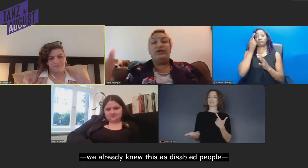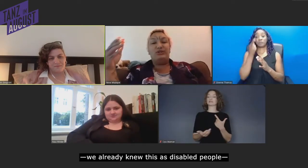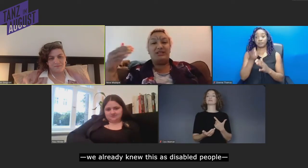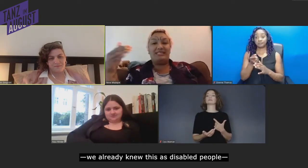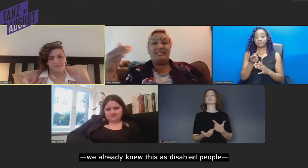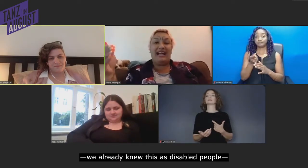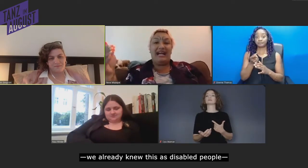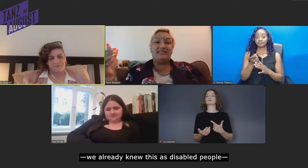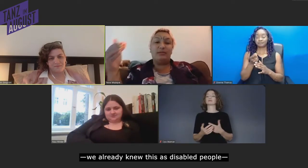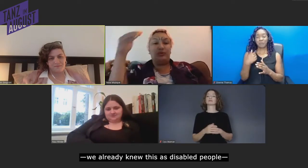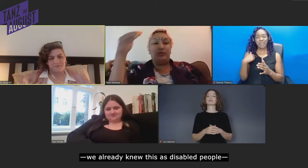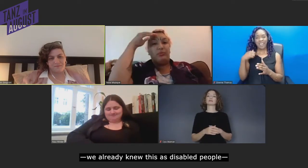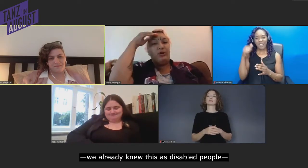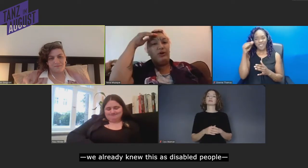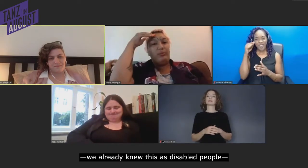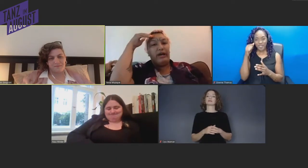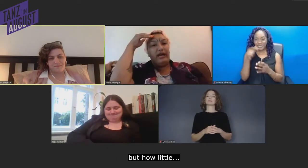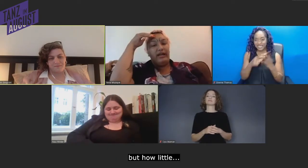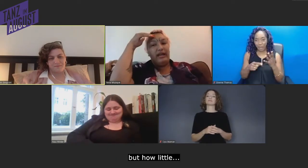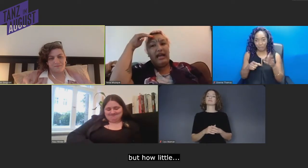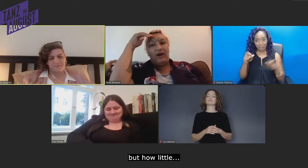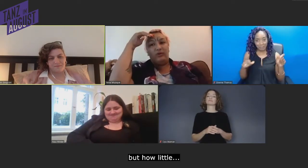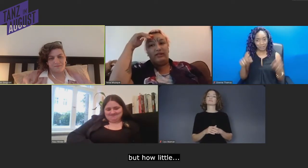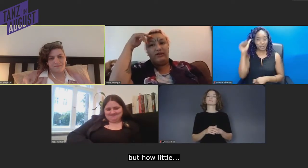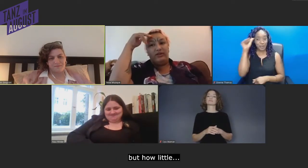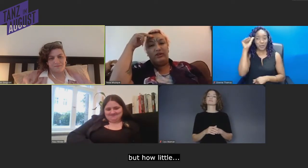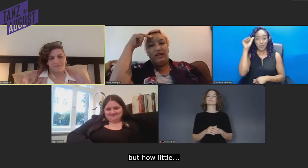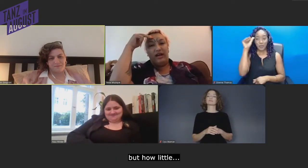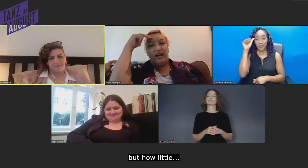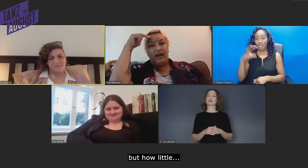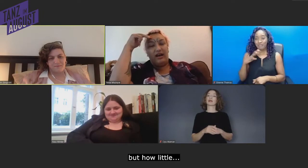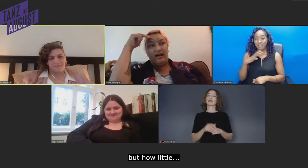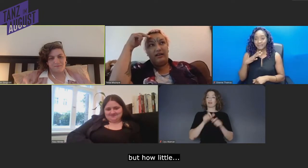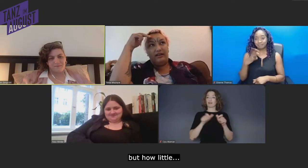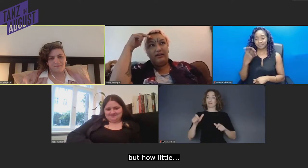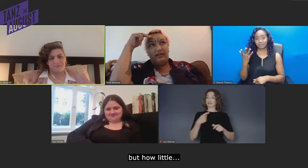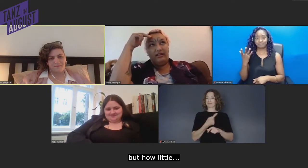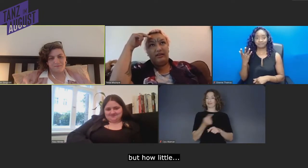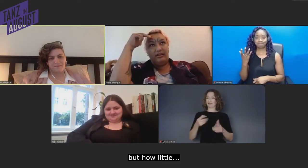already knew this as disabled people, but how little,